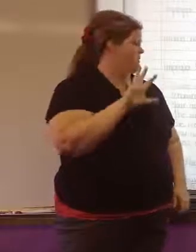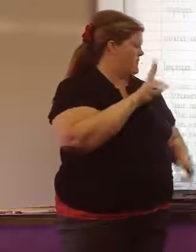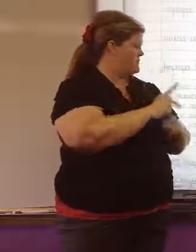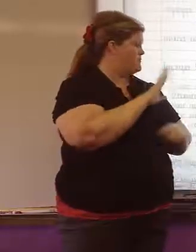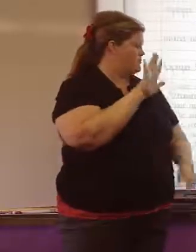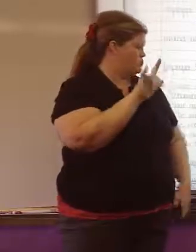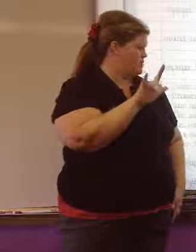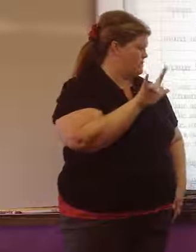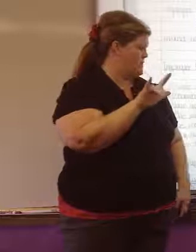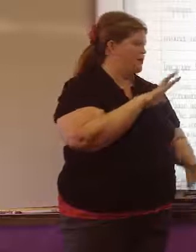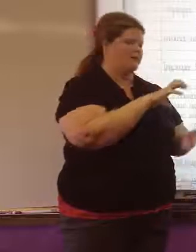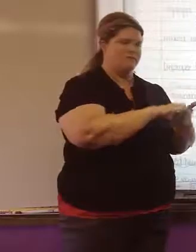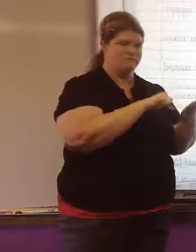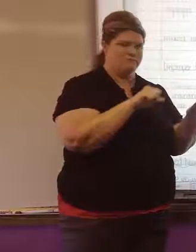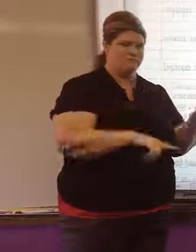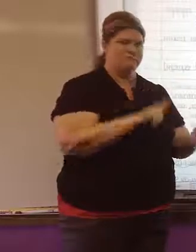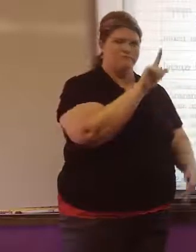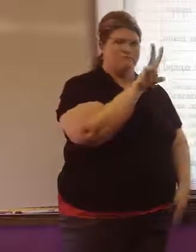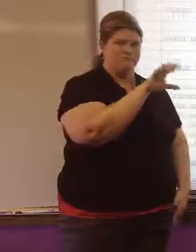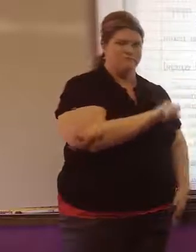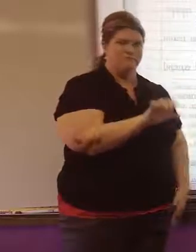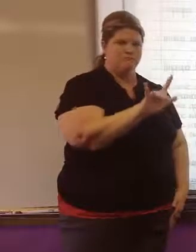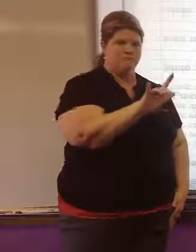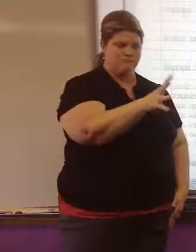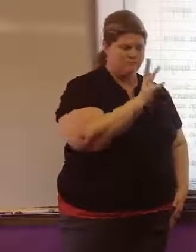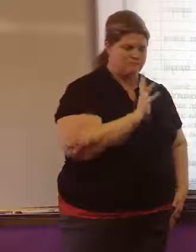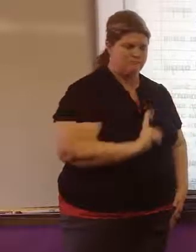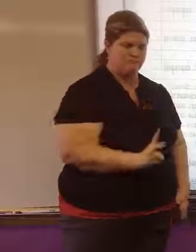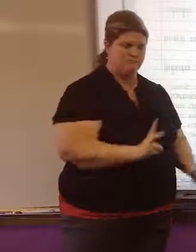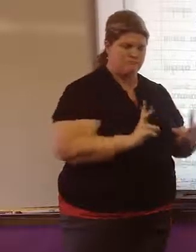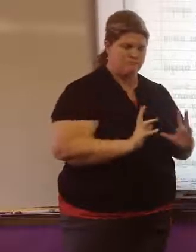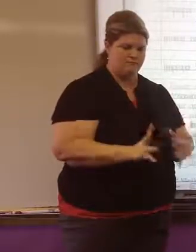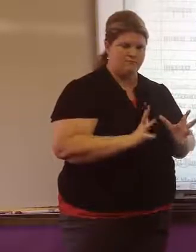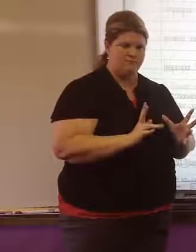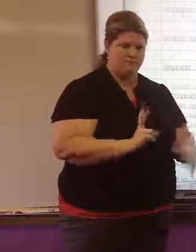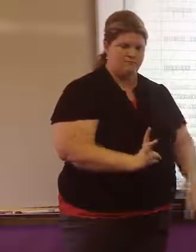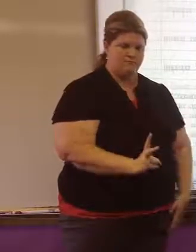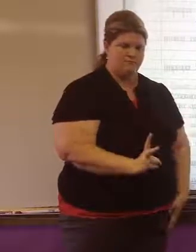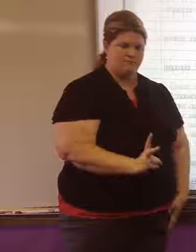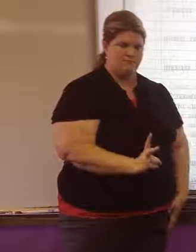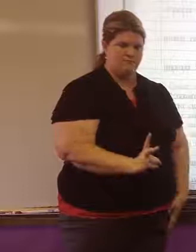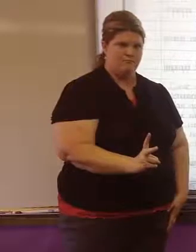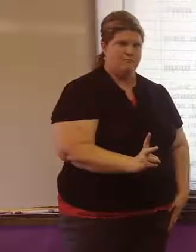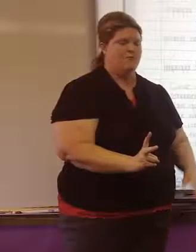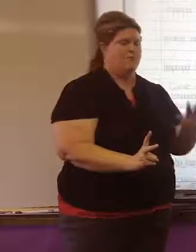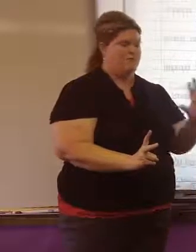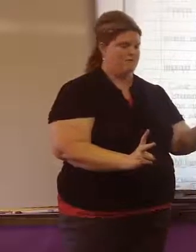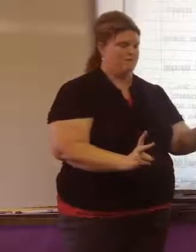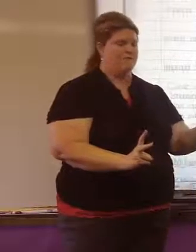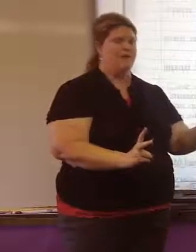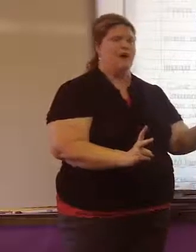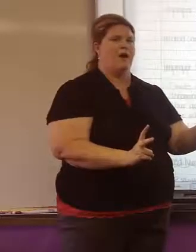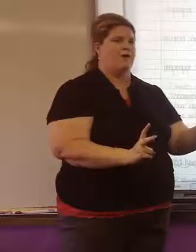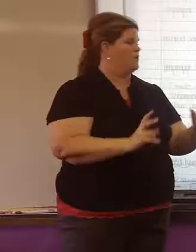5 times 5 is 25. Subtract, and I'm going to get 2. So I have 5,